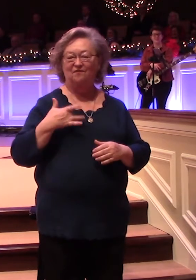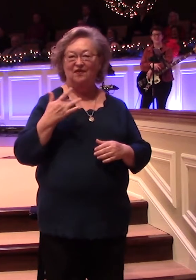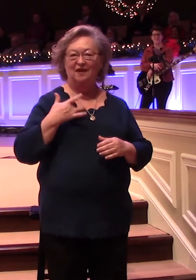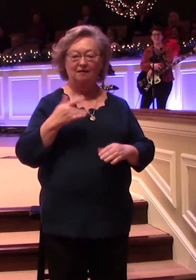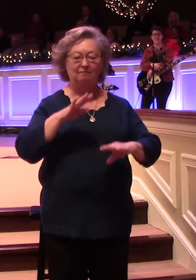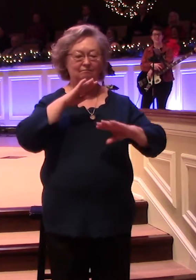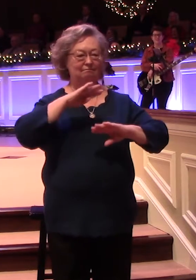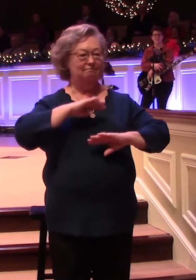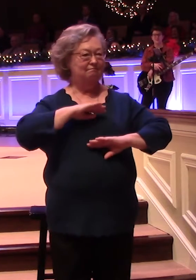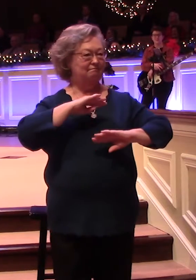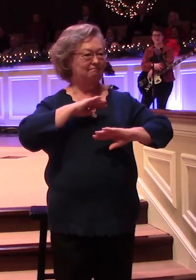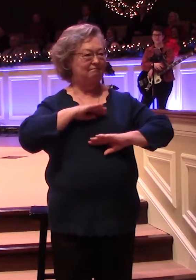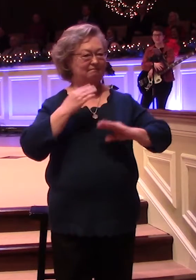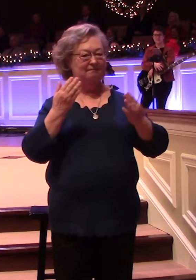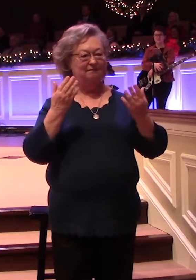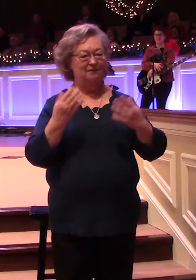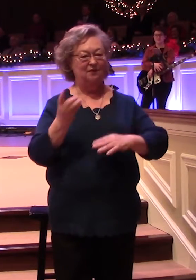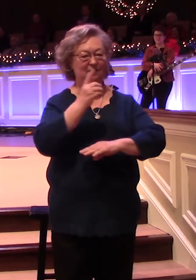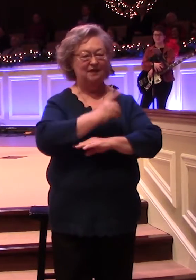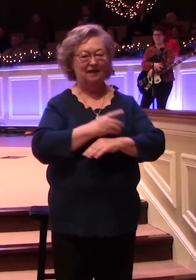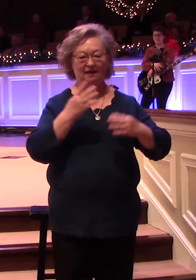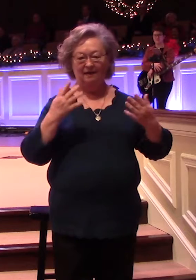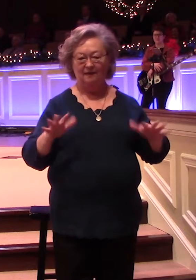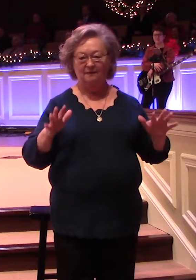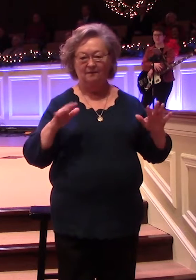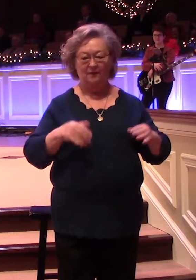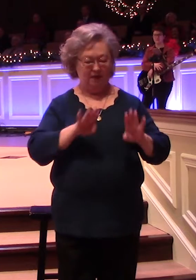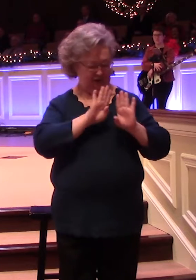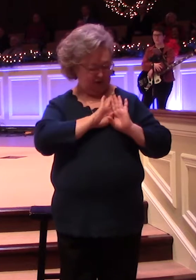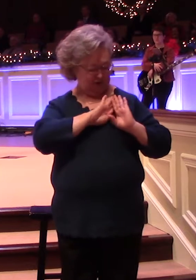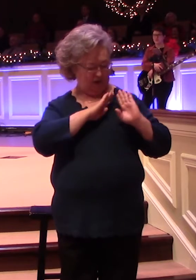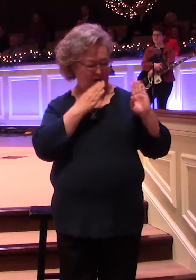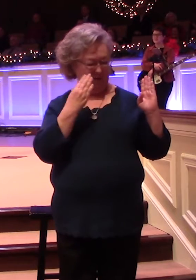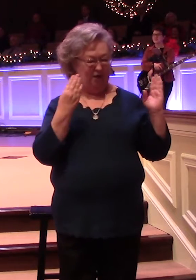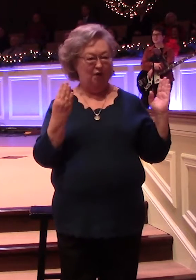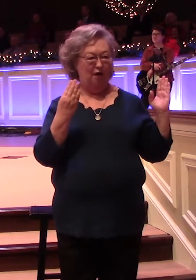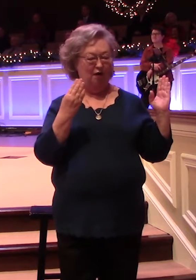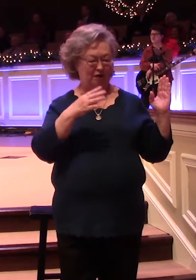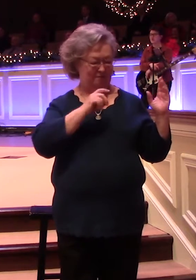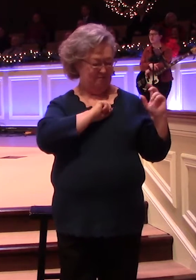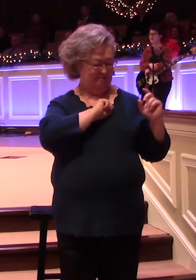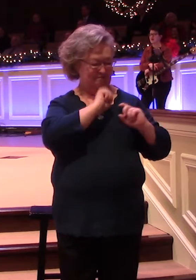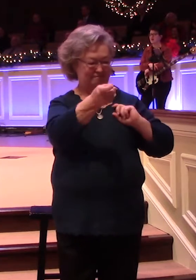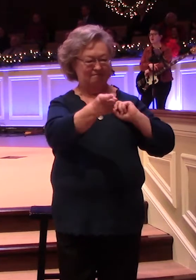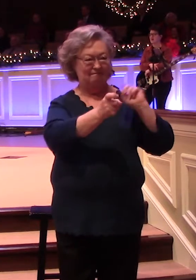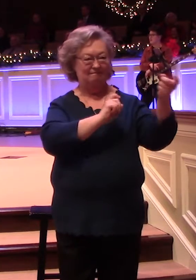done, throw your heart wide open and give it away.